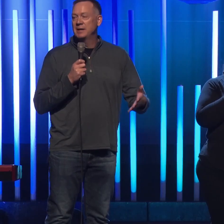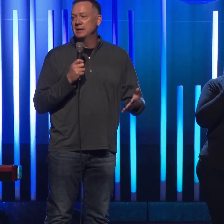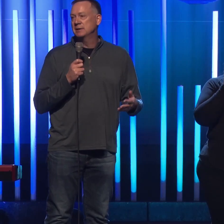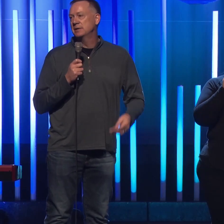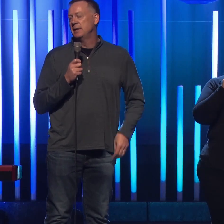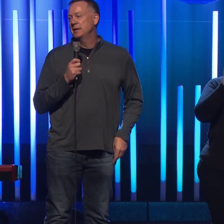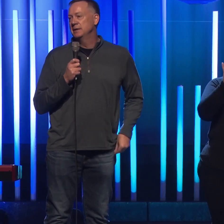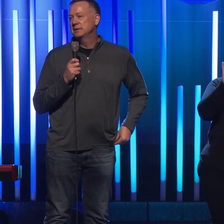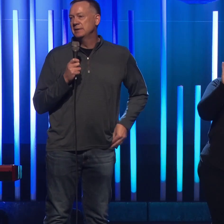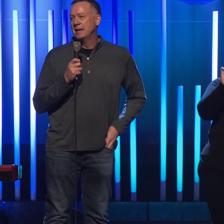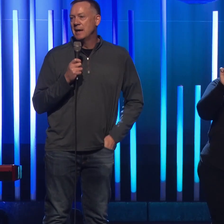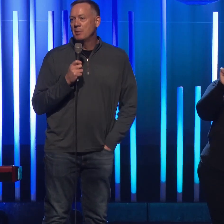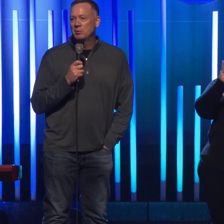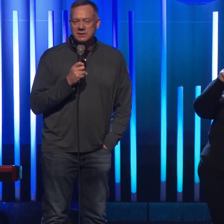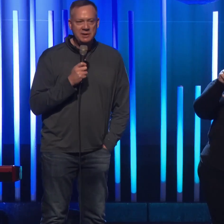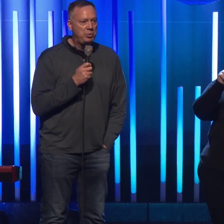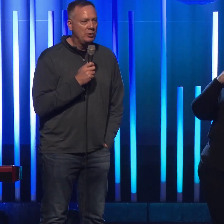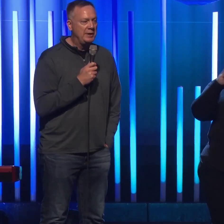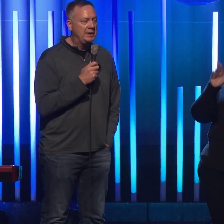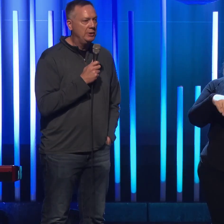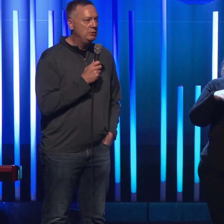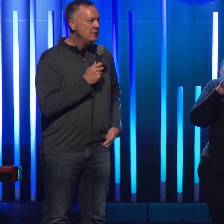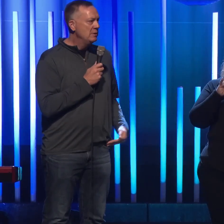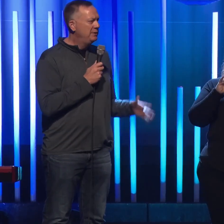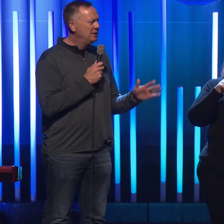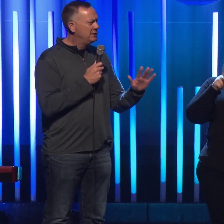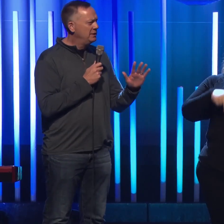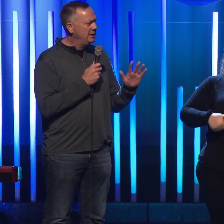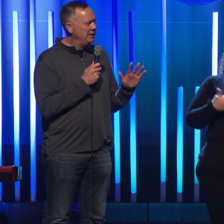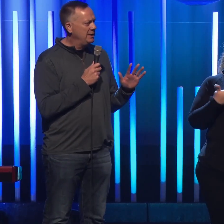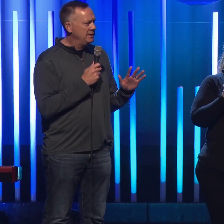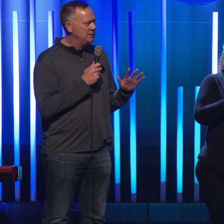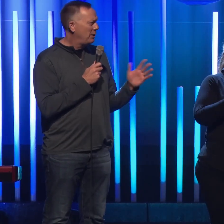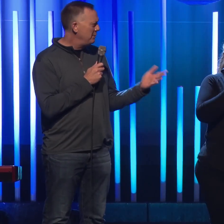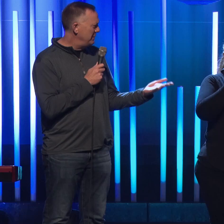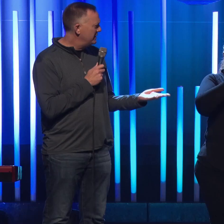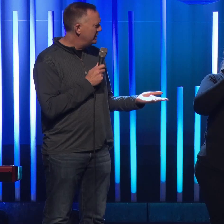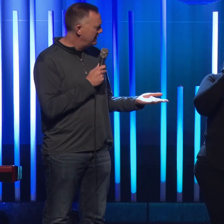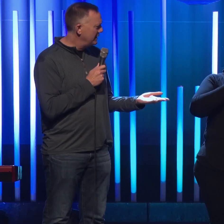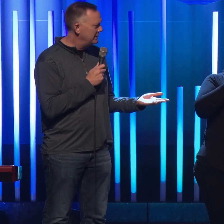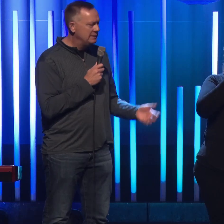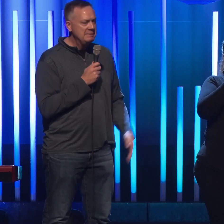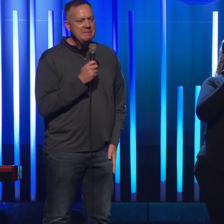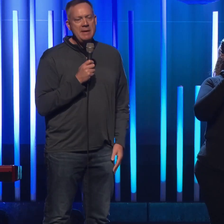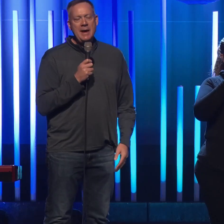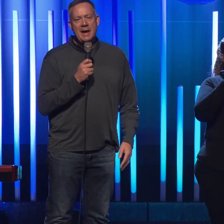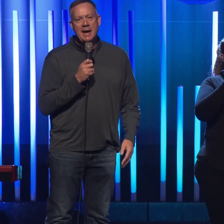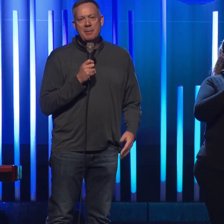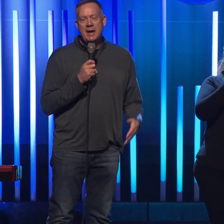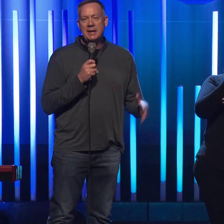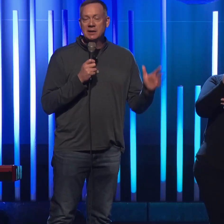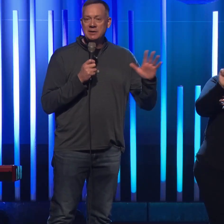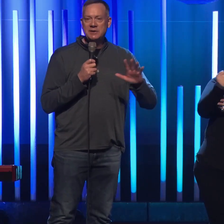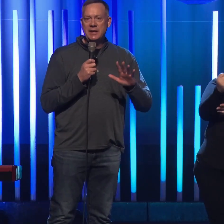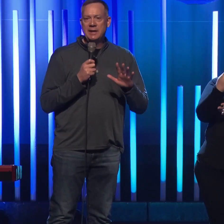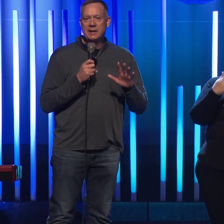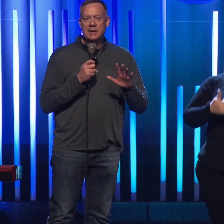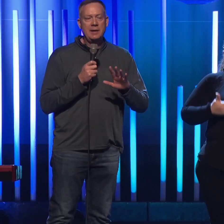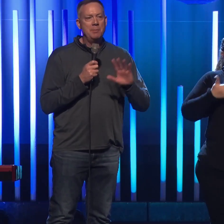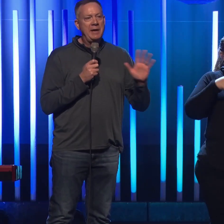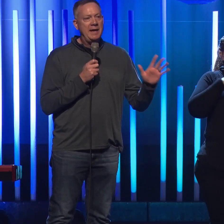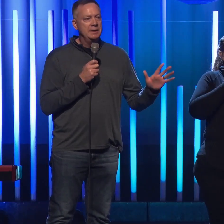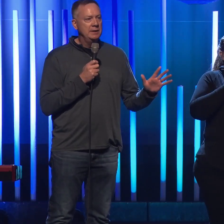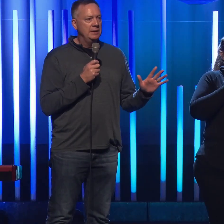and Felix is a resident of Puerto Rico. Felix is in his probably mid-60s and lives in